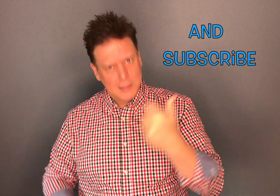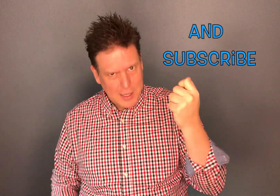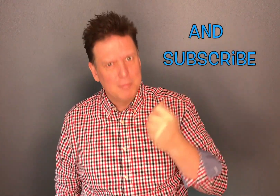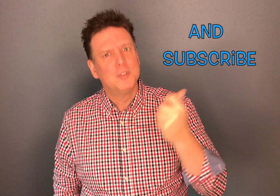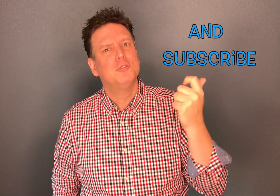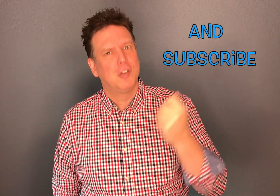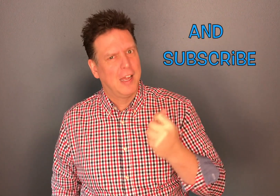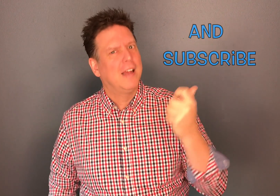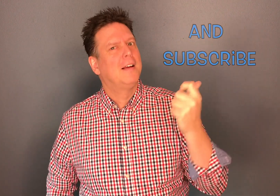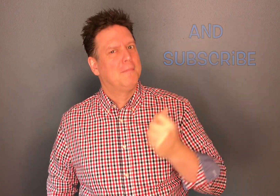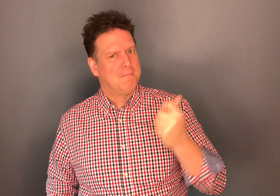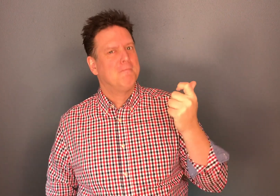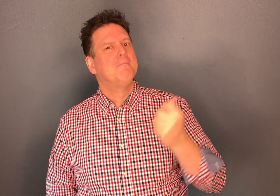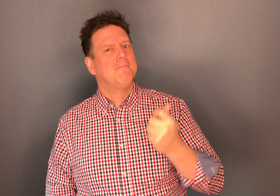and subscribe.